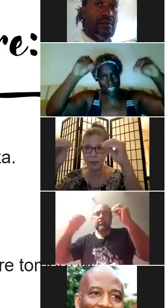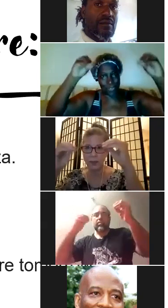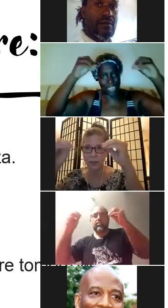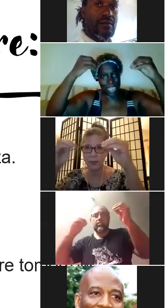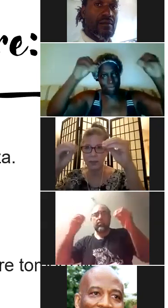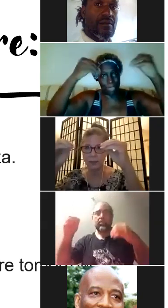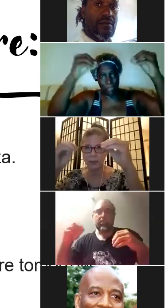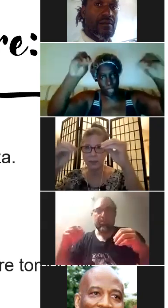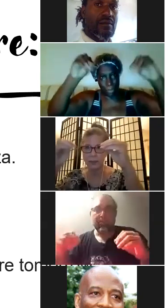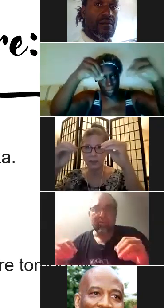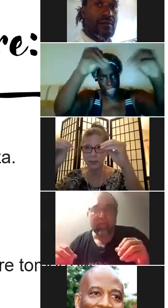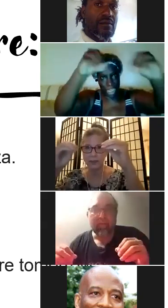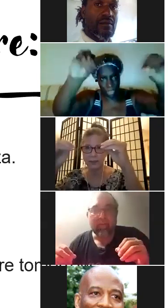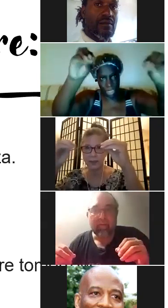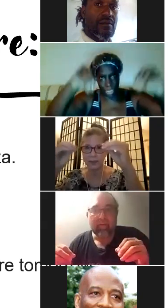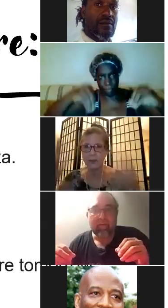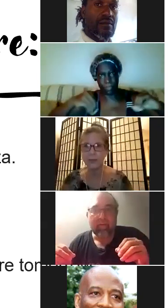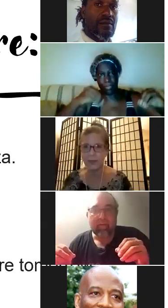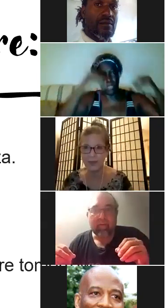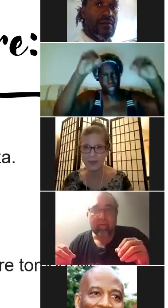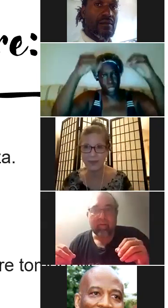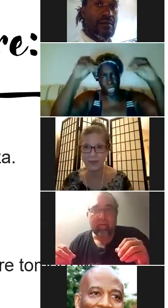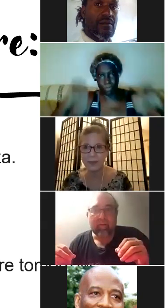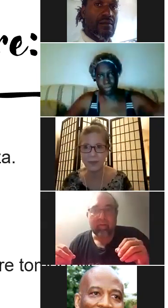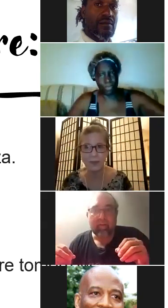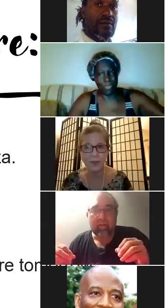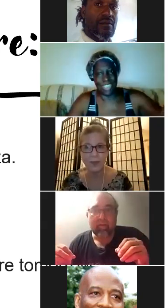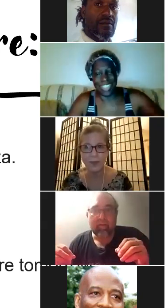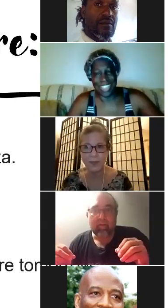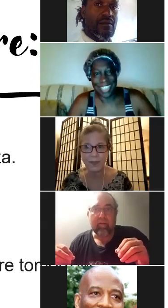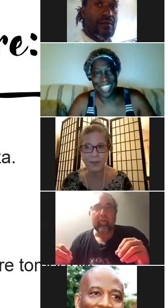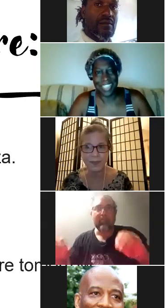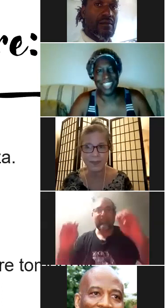This is store. I'm giving you all my money. Here, take it. Store.